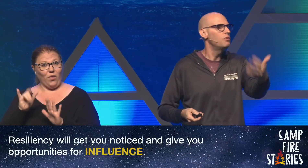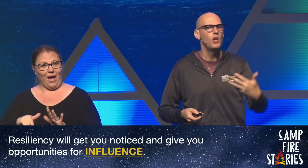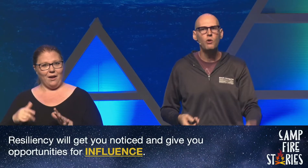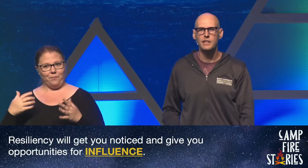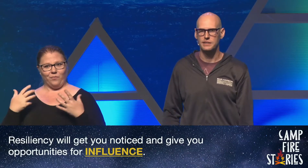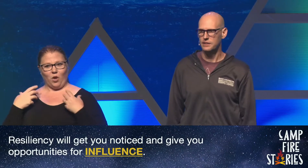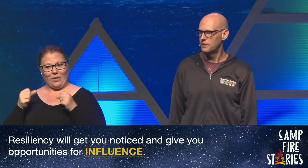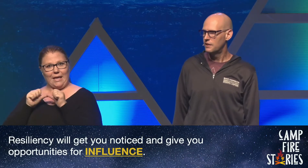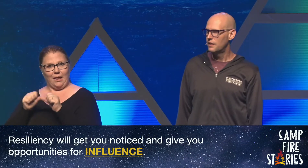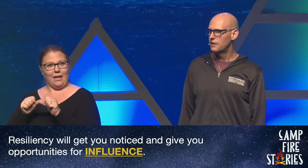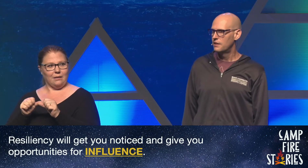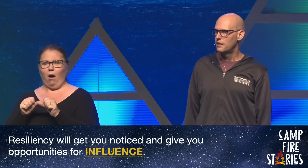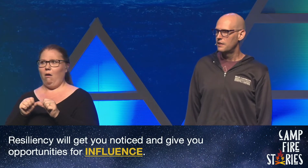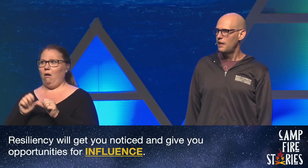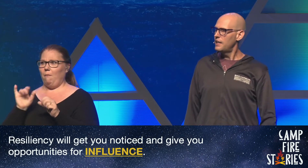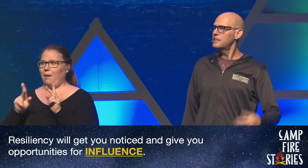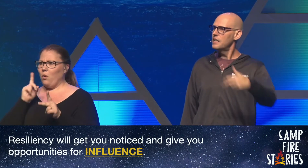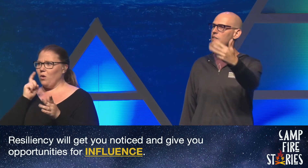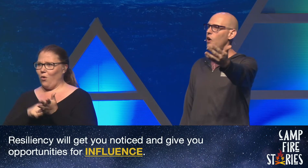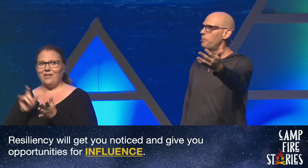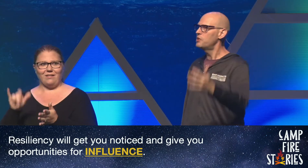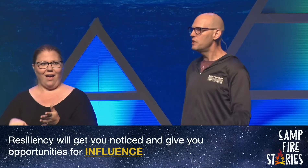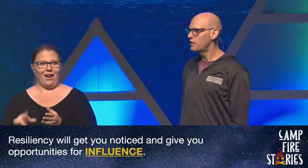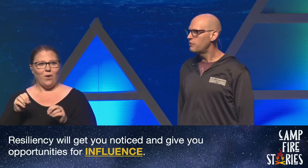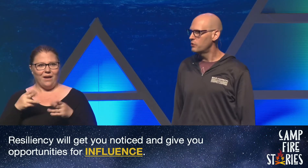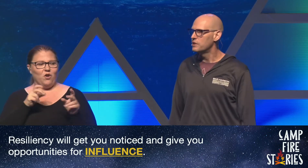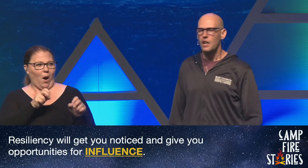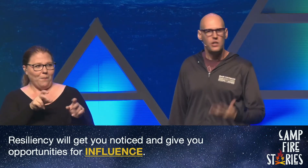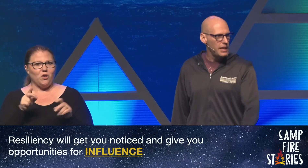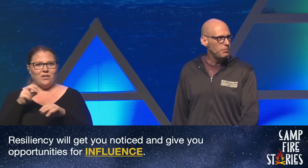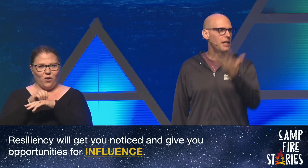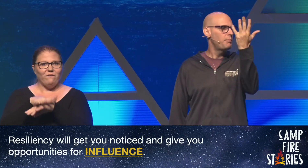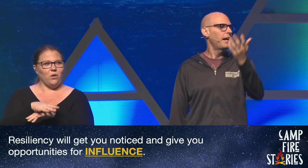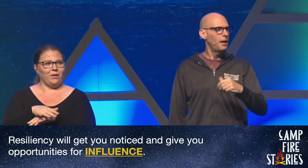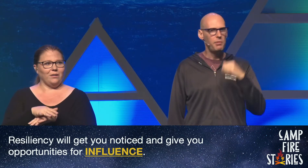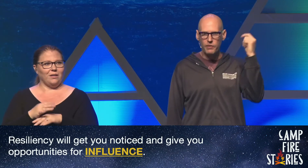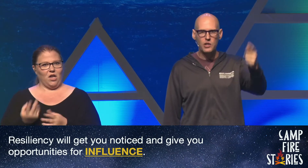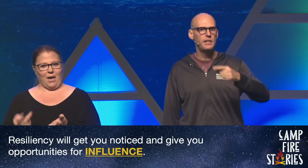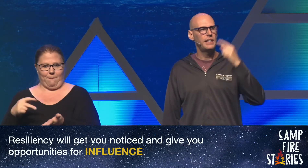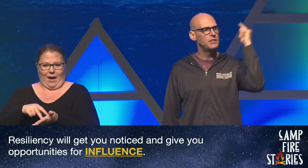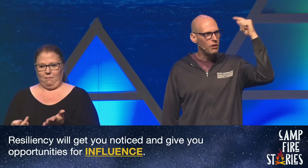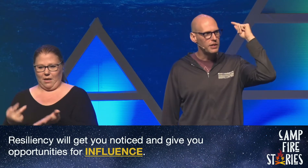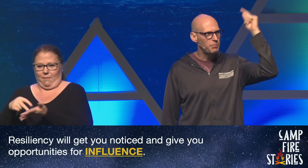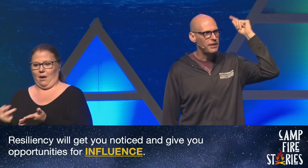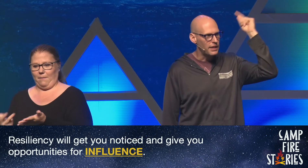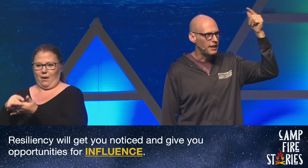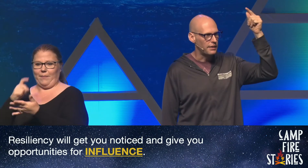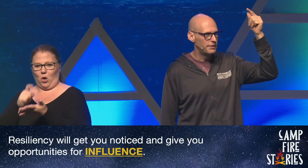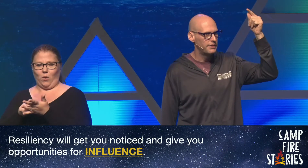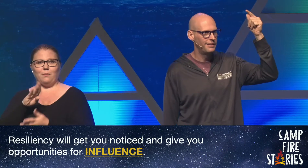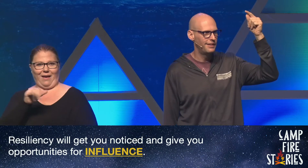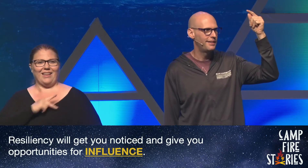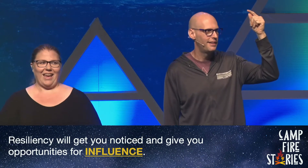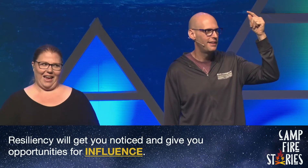get you noticed. And it's going to give you opportunities for influence. You keep getting back up. Eventually it gets noticed by the